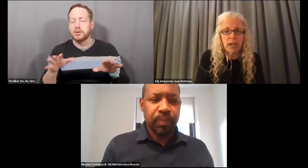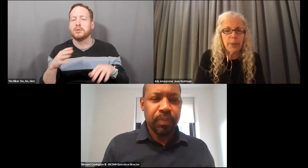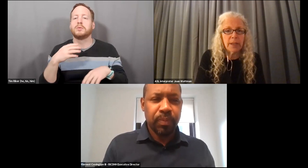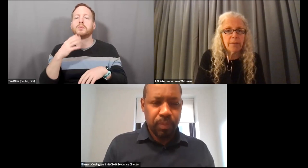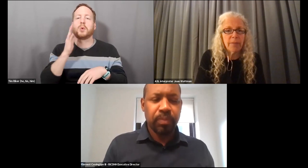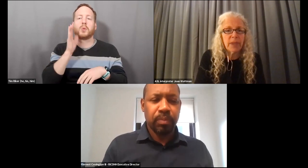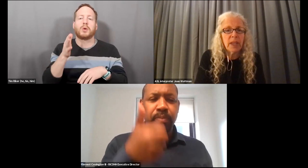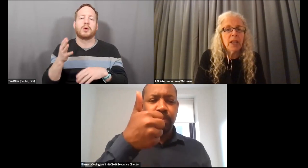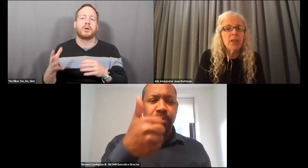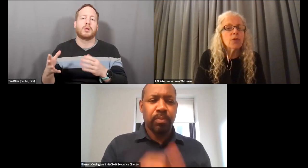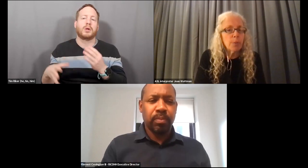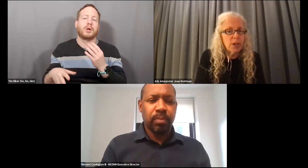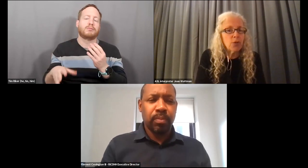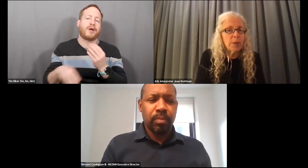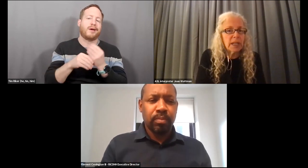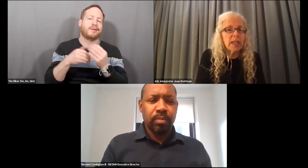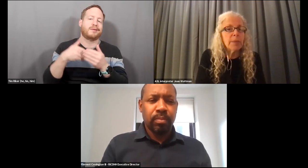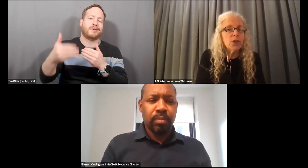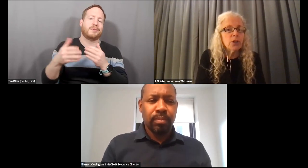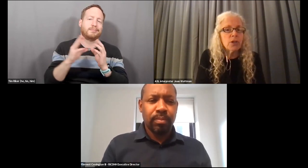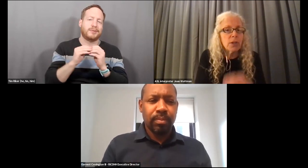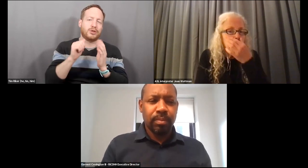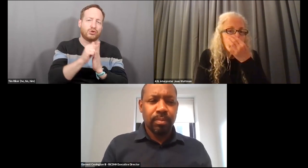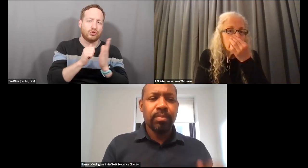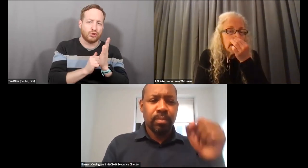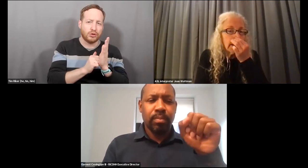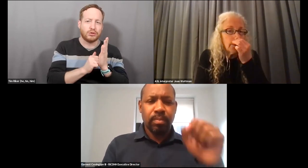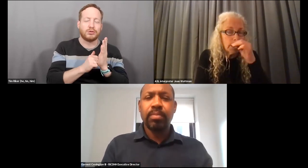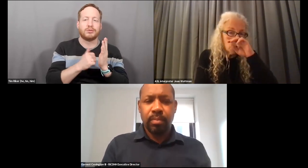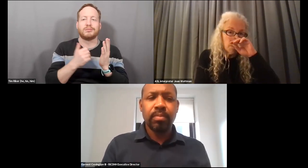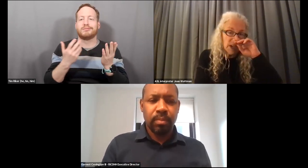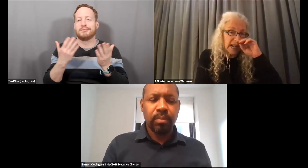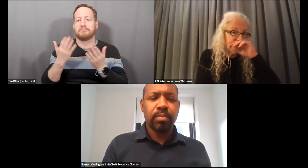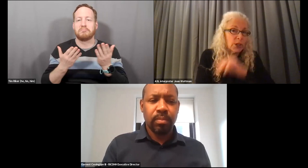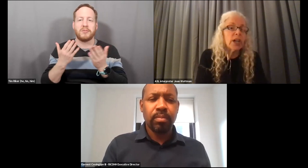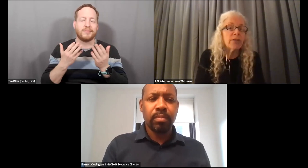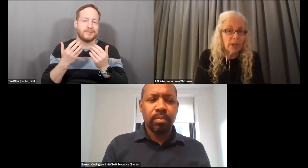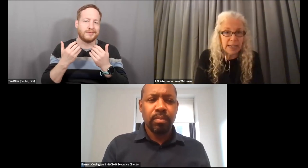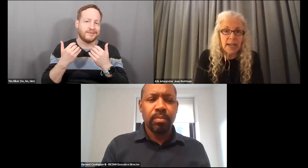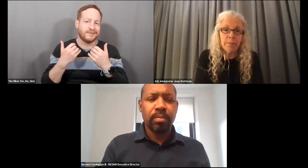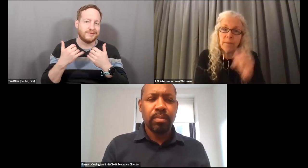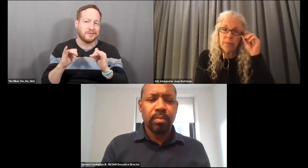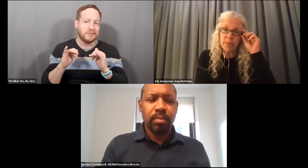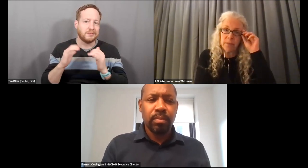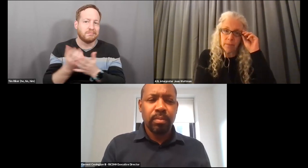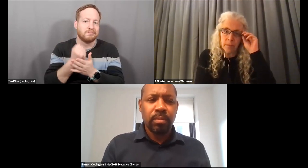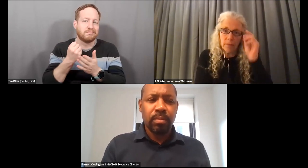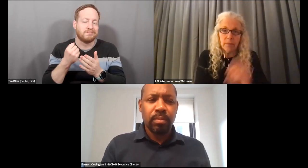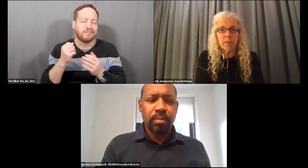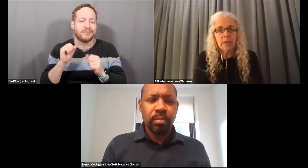will. Those could be distributed to the commissioners, and then we could put it on the agenda for next time.